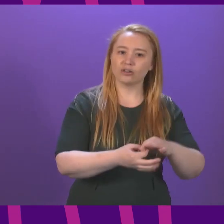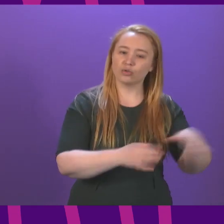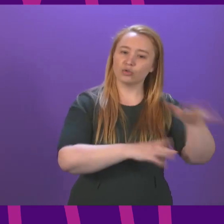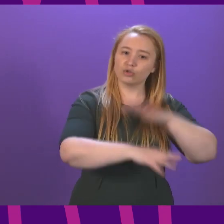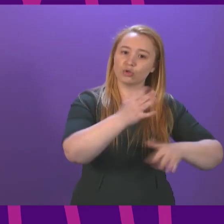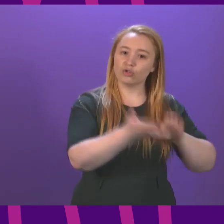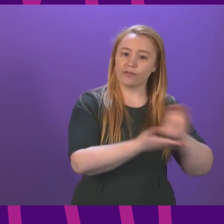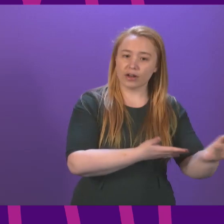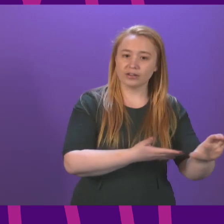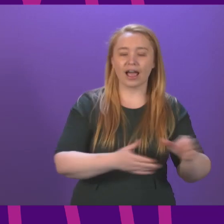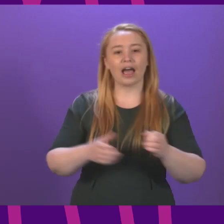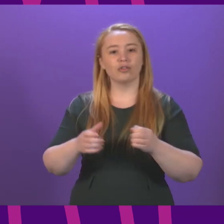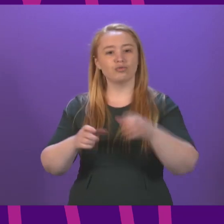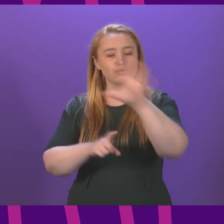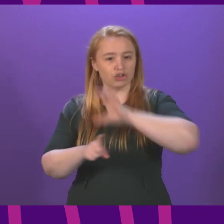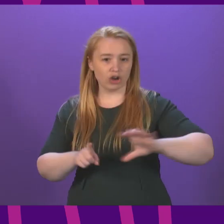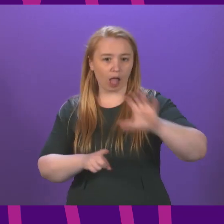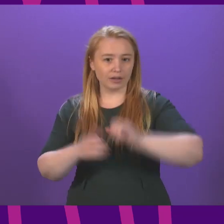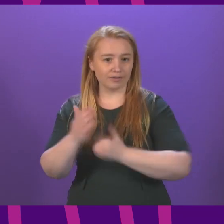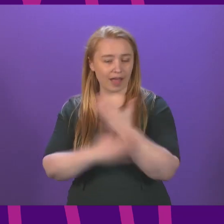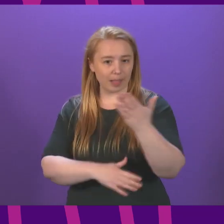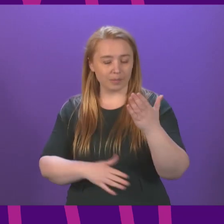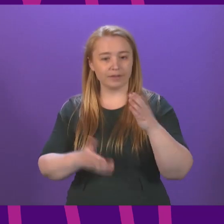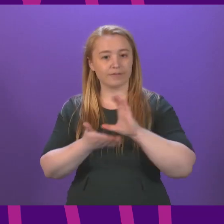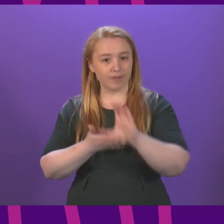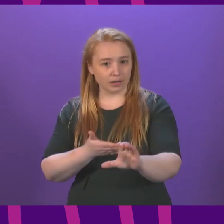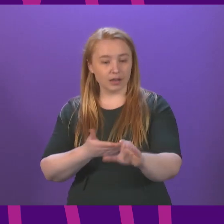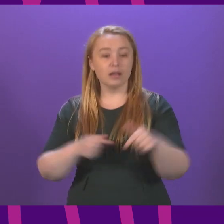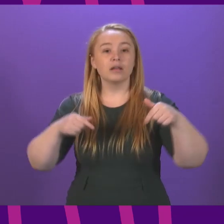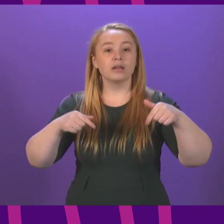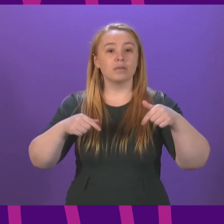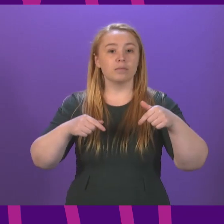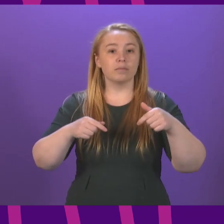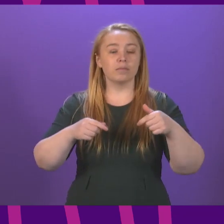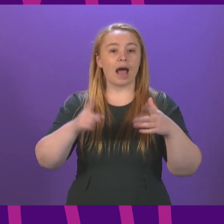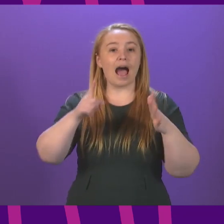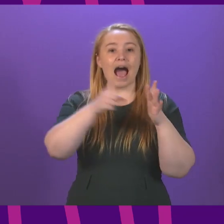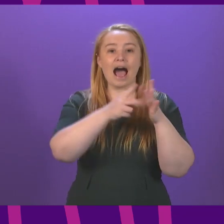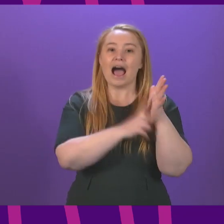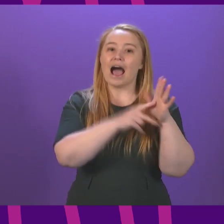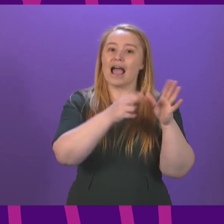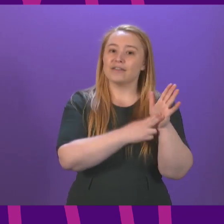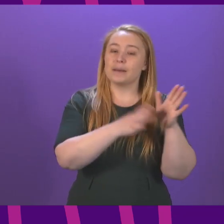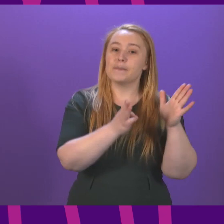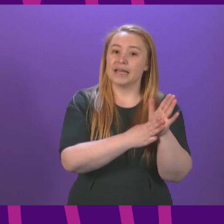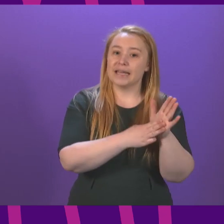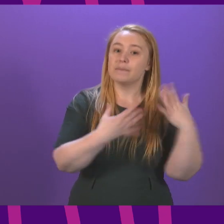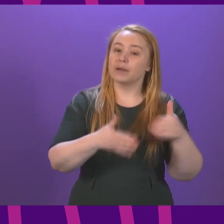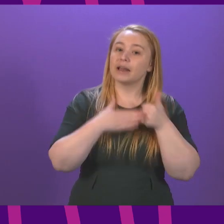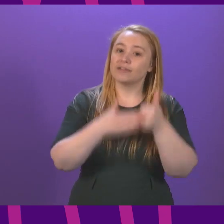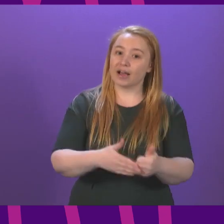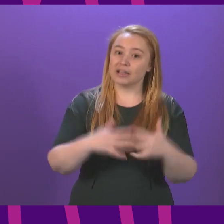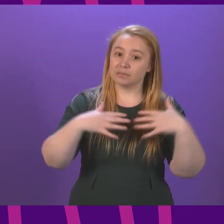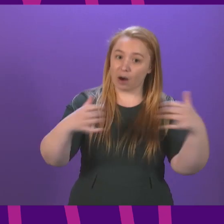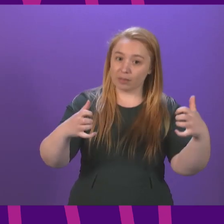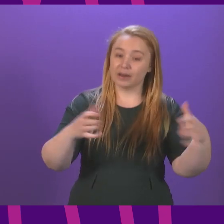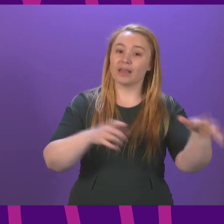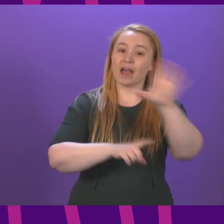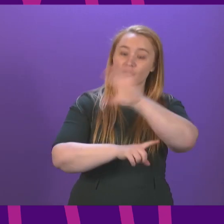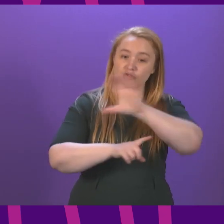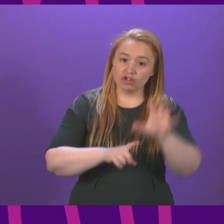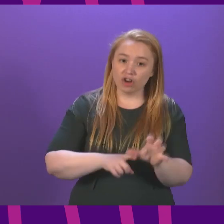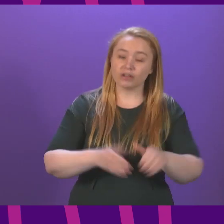Regional Development Fund remaining in suspension. As the Public Finance Minister, Ivan McKee has already advised Parliament that the European Regional Development Fund